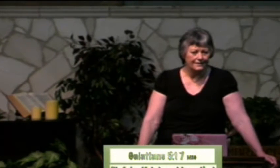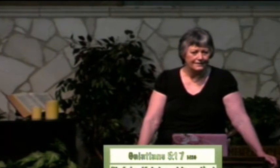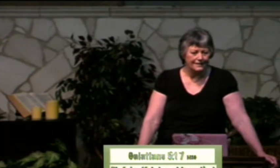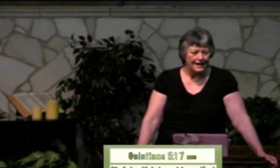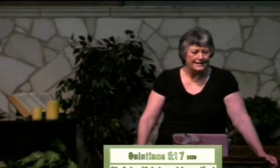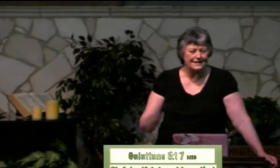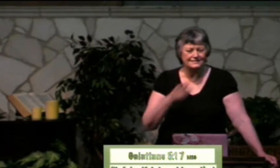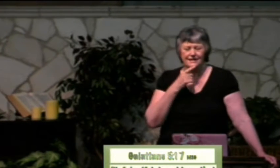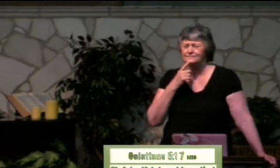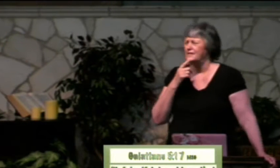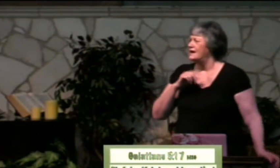And he said,